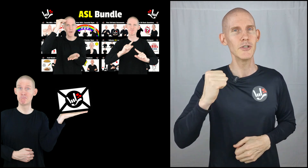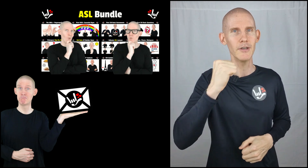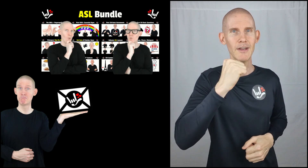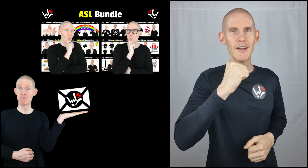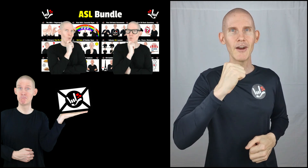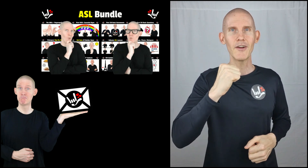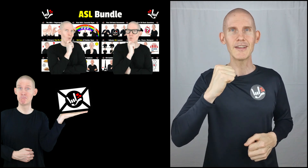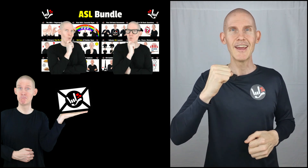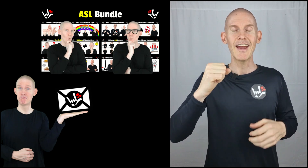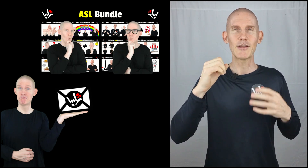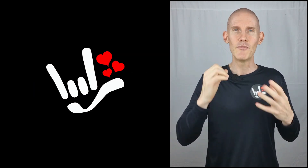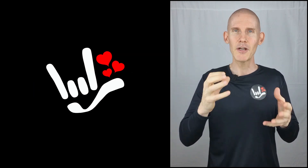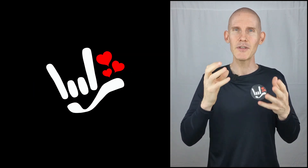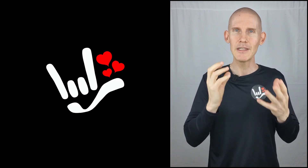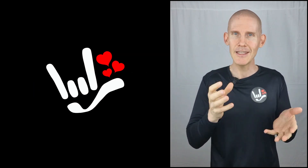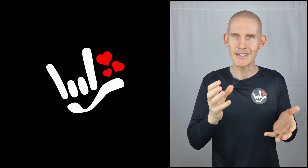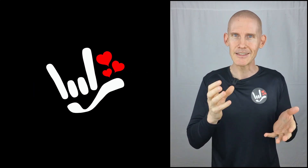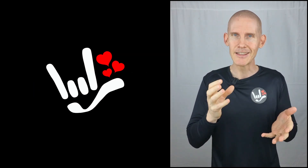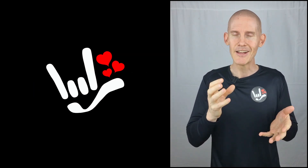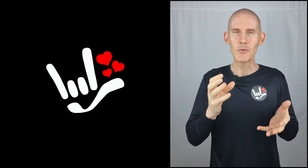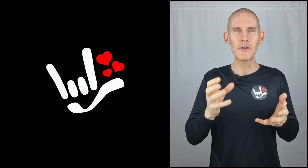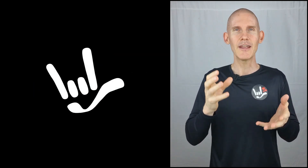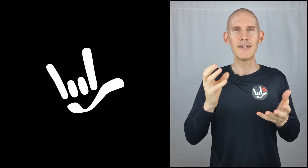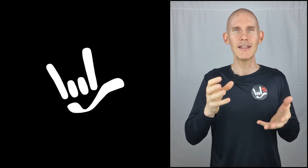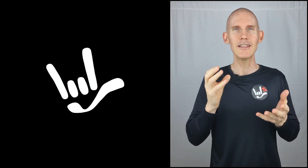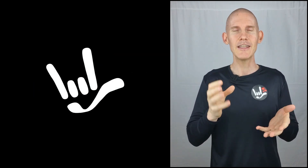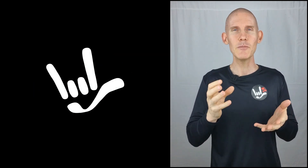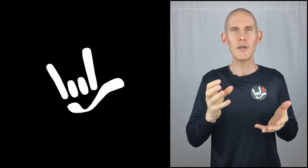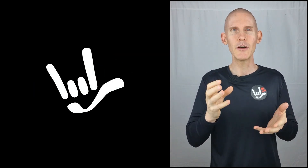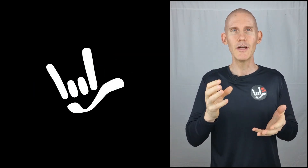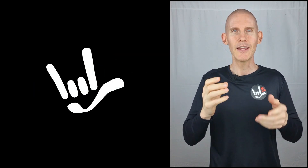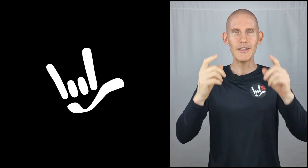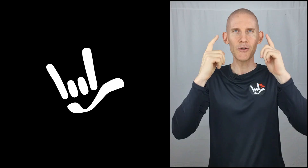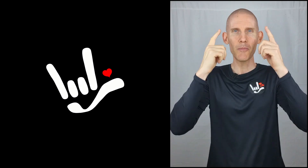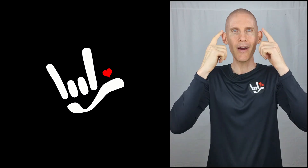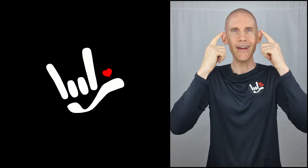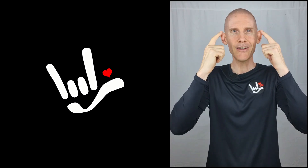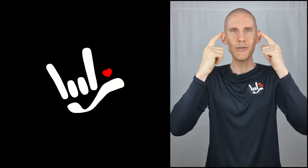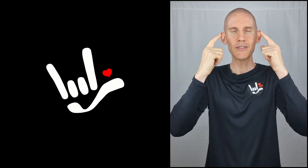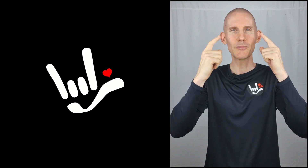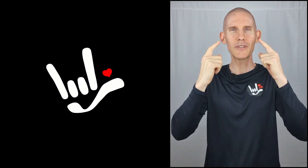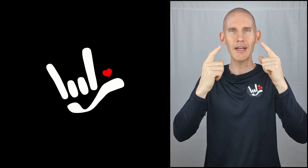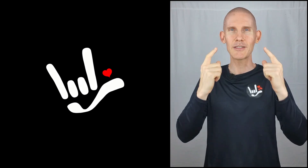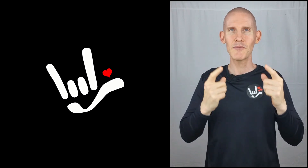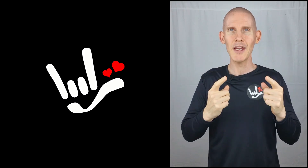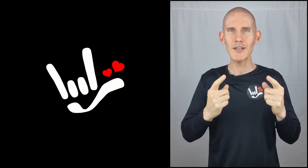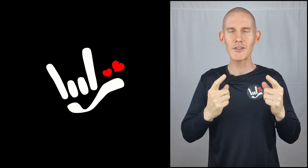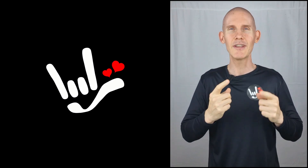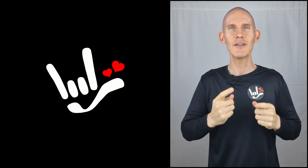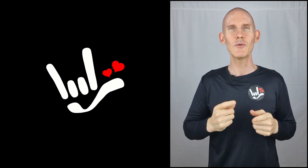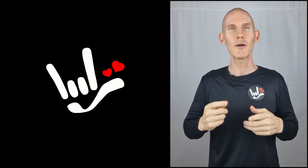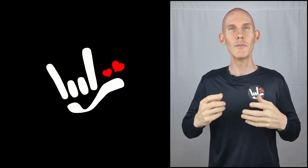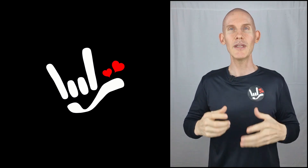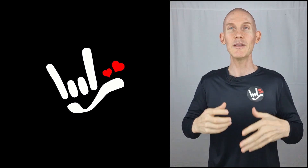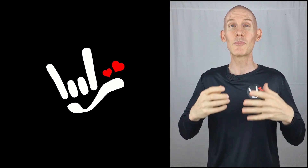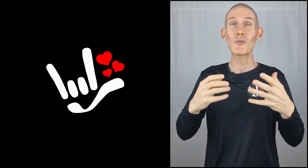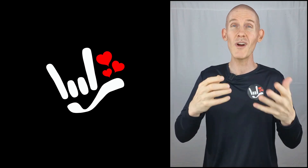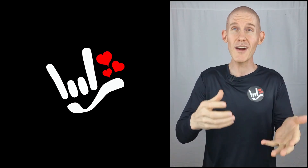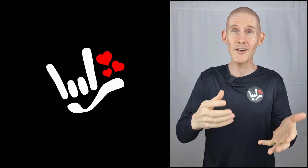good. All right, at the very least, with that daily email, in your mind, you get some satisfaction that you are making